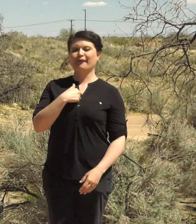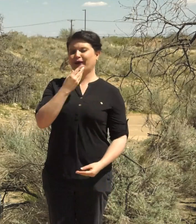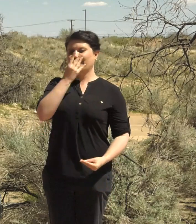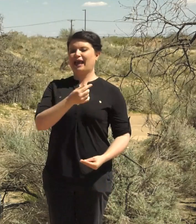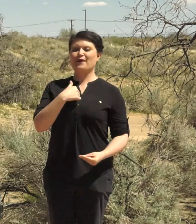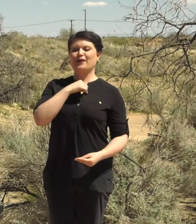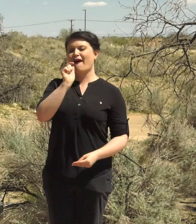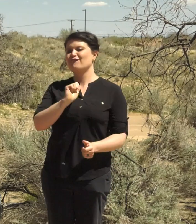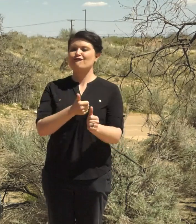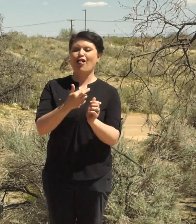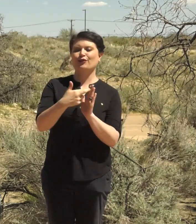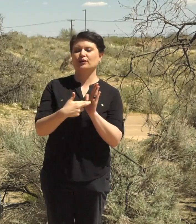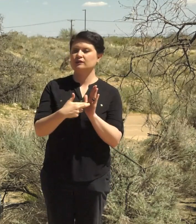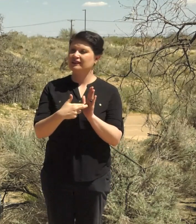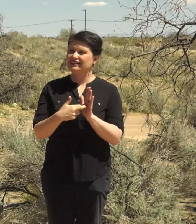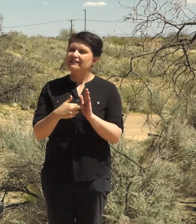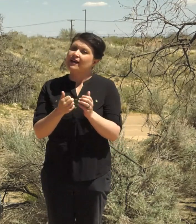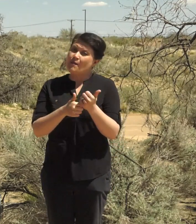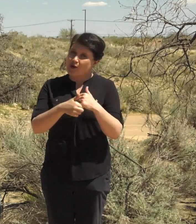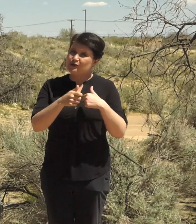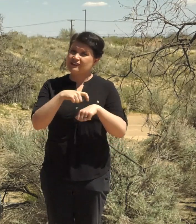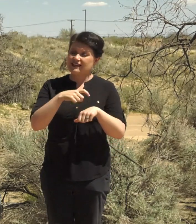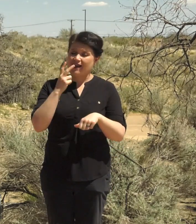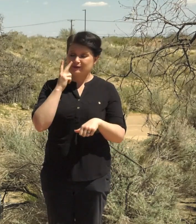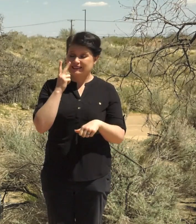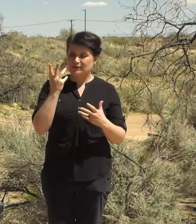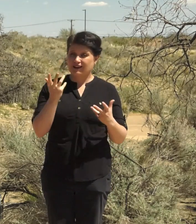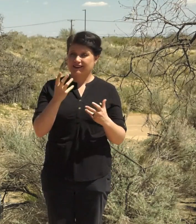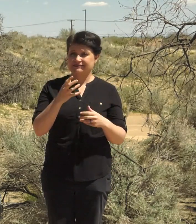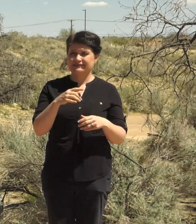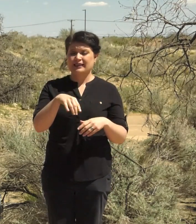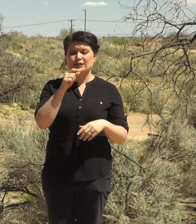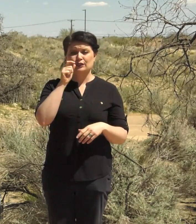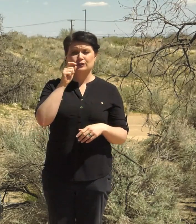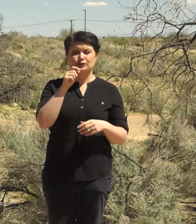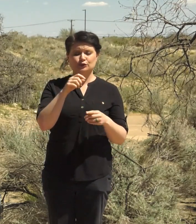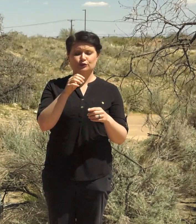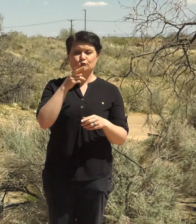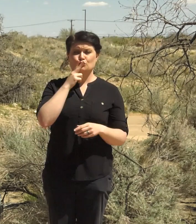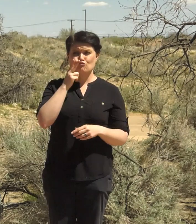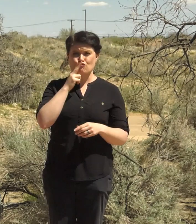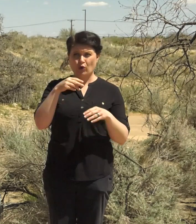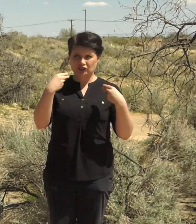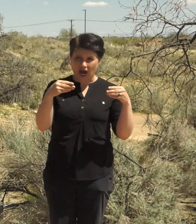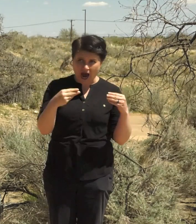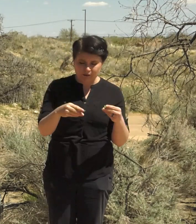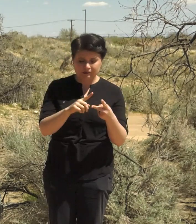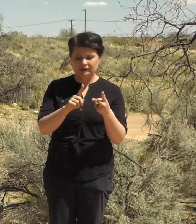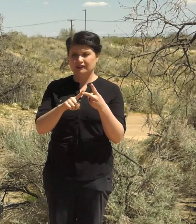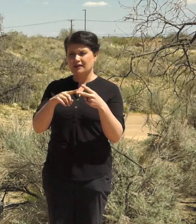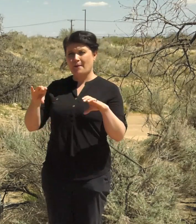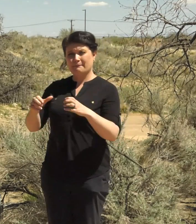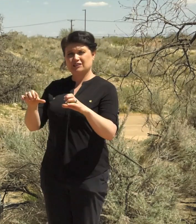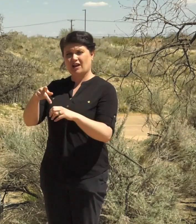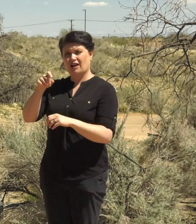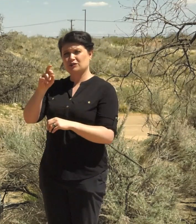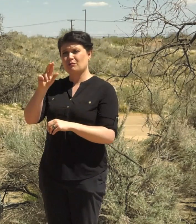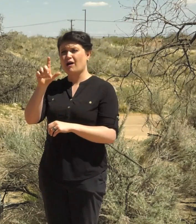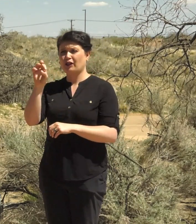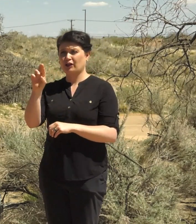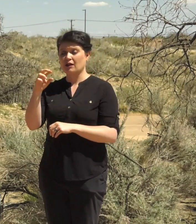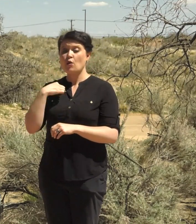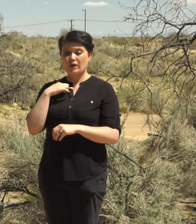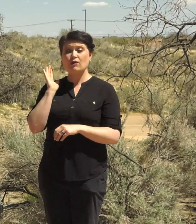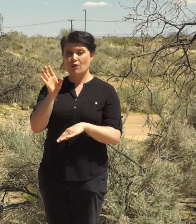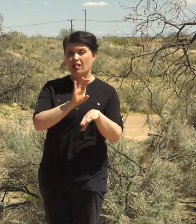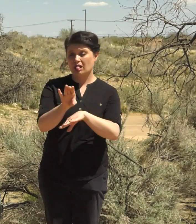that mostly with things like smoke shops and massage parlors. We will be moving to close you. Now, we're doing this